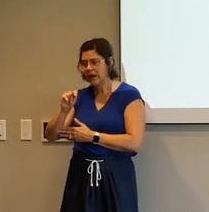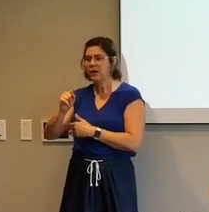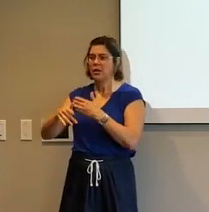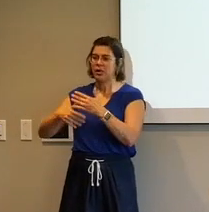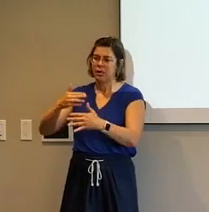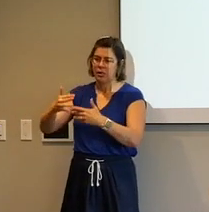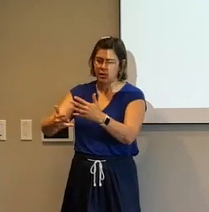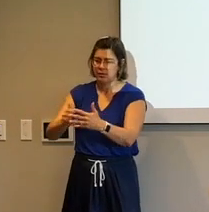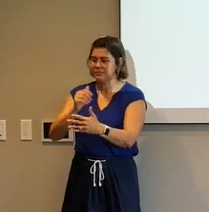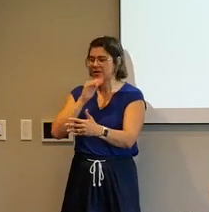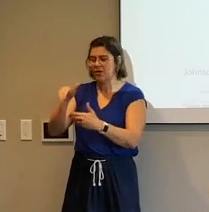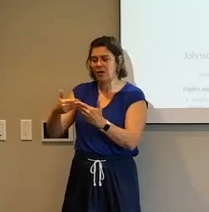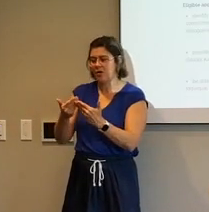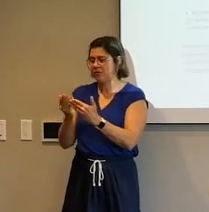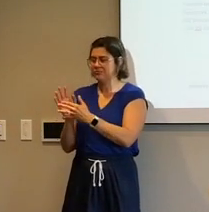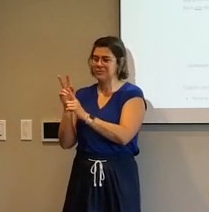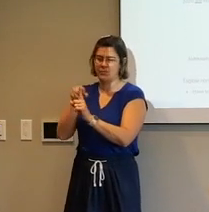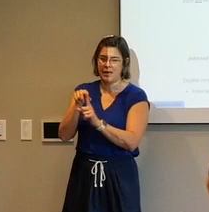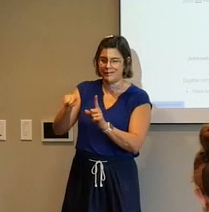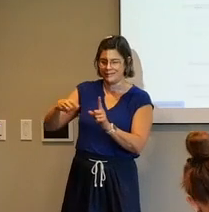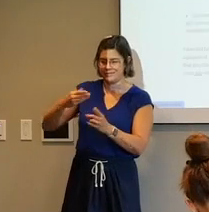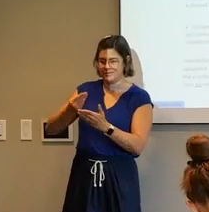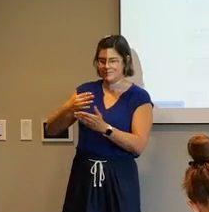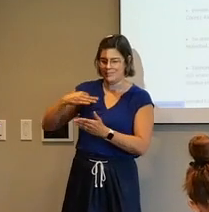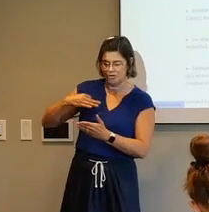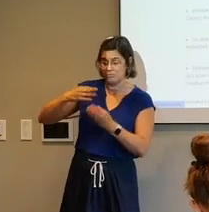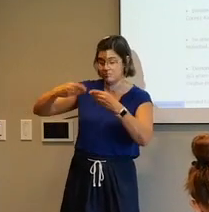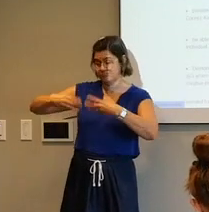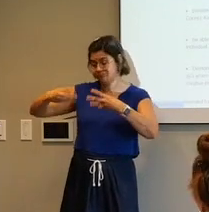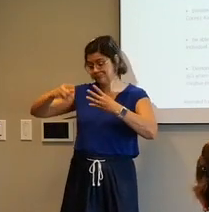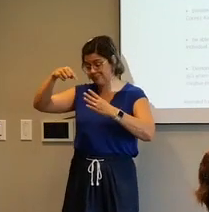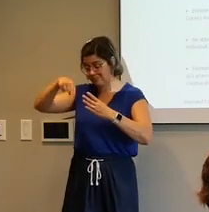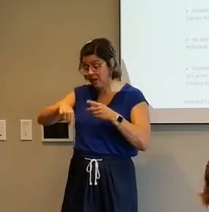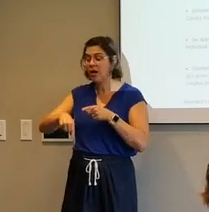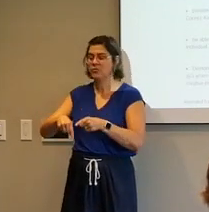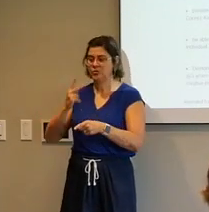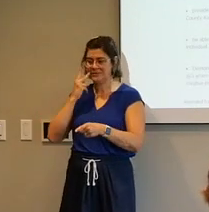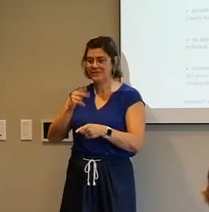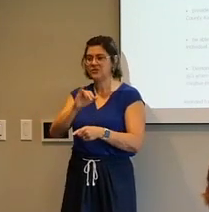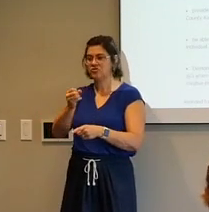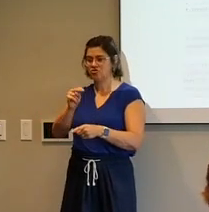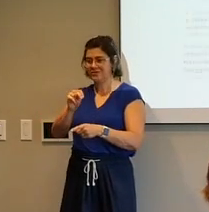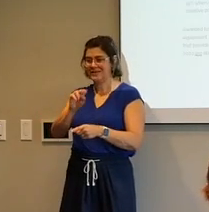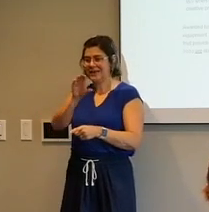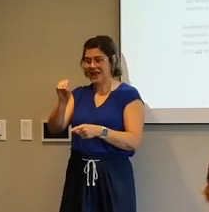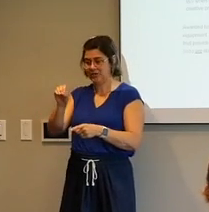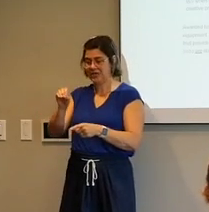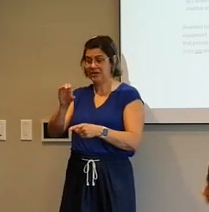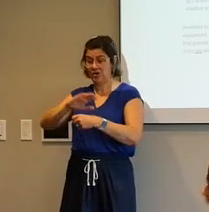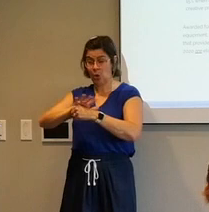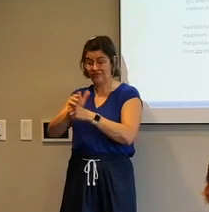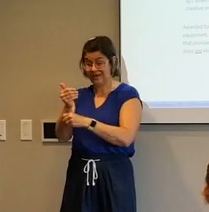not all pertinent to this application, but go ahead and scroll down and you'll see Johnson County COVID recovery grants. And the